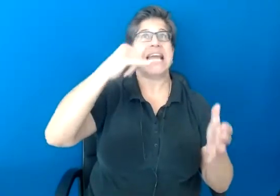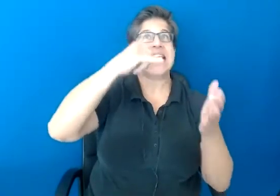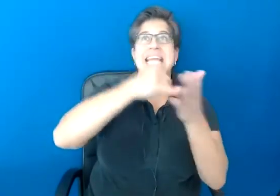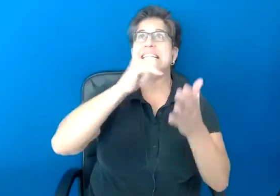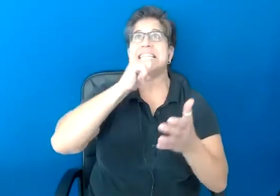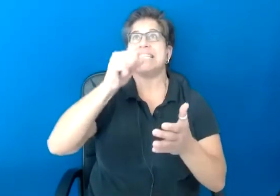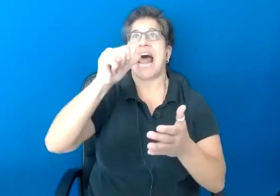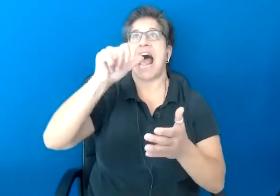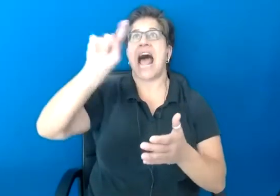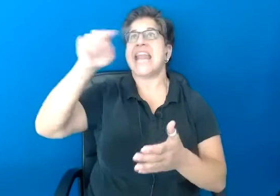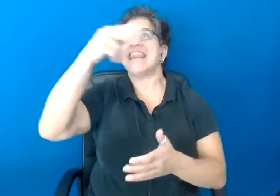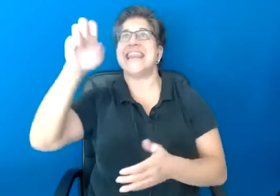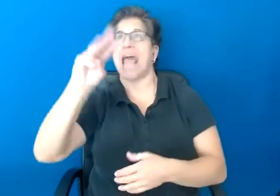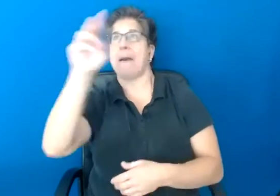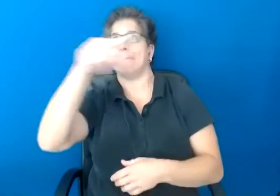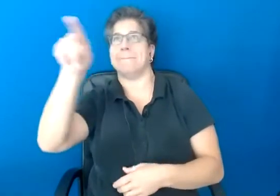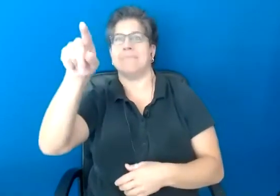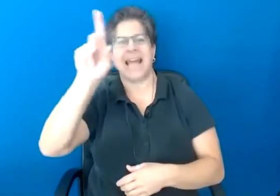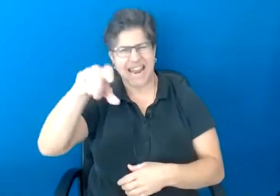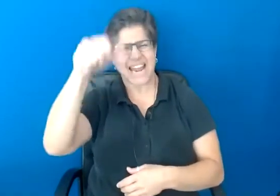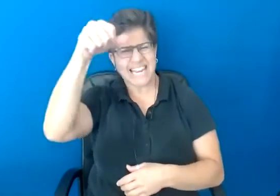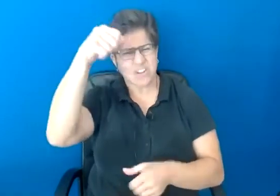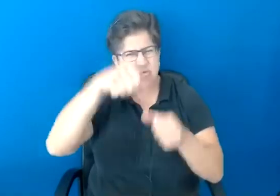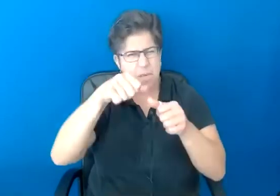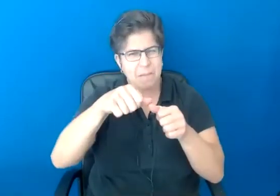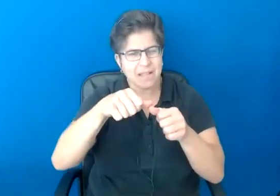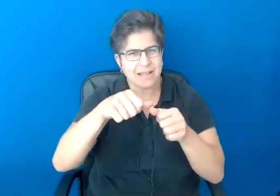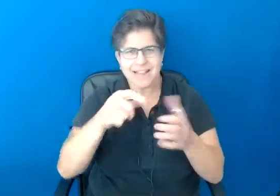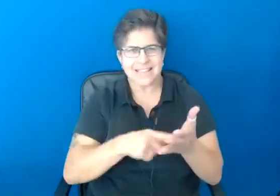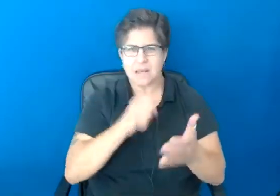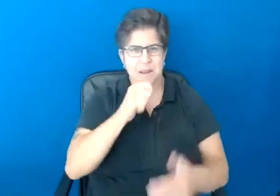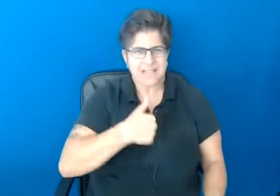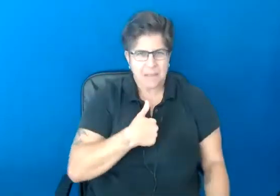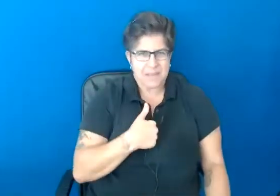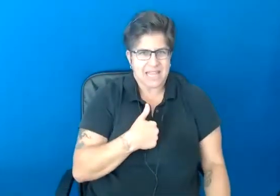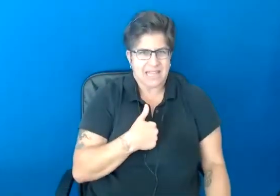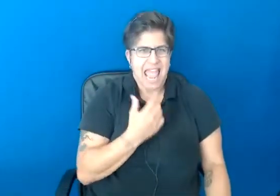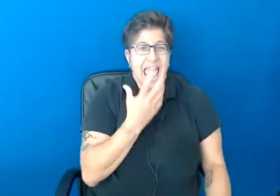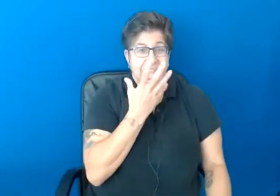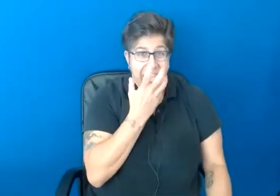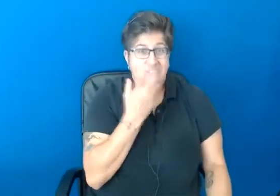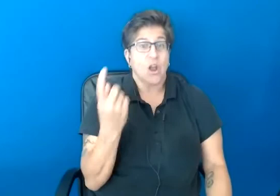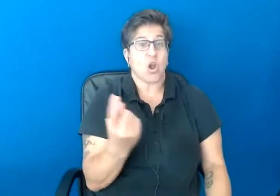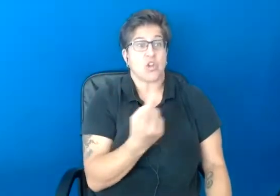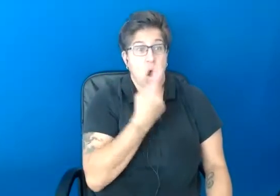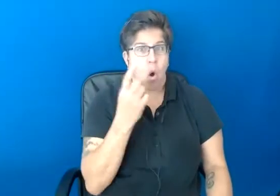always seeks a target. Anger always seeks a target. And there are some relationships in my life where I'm not going to be the